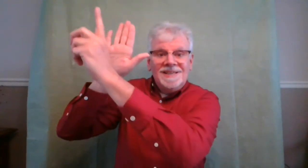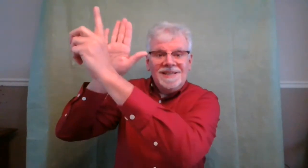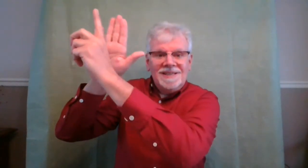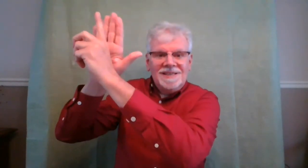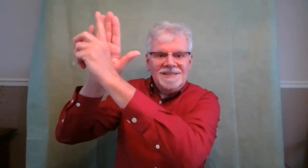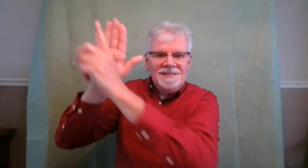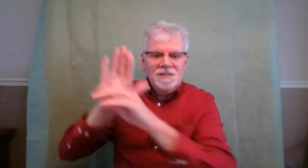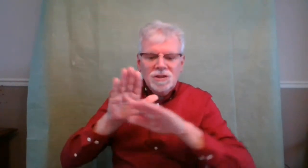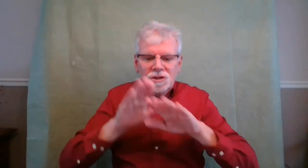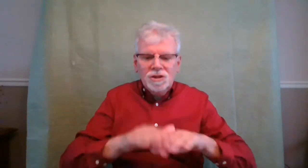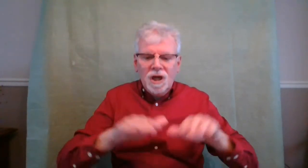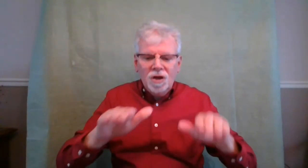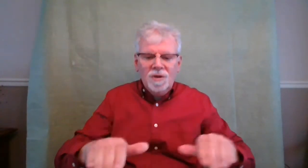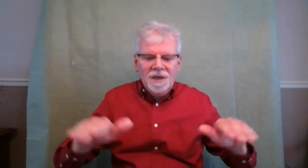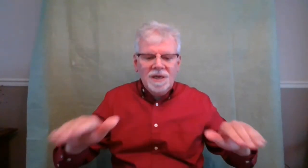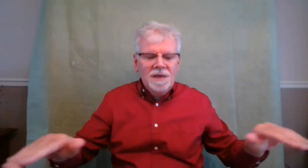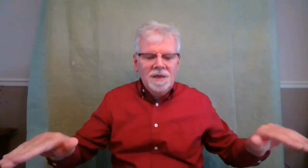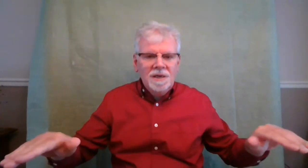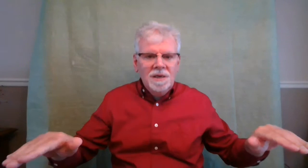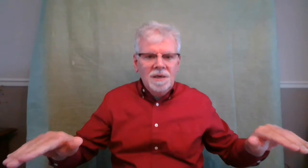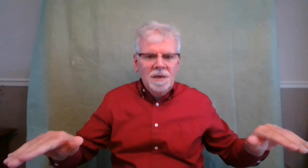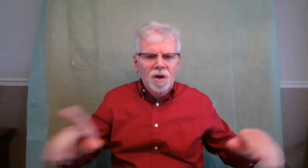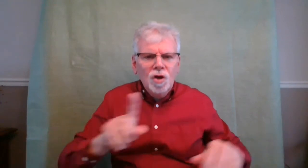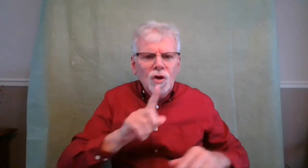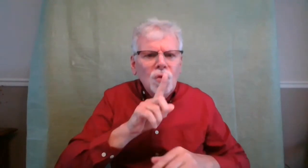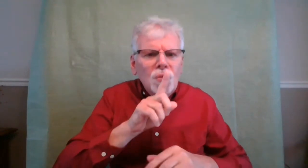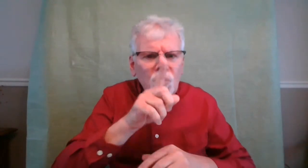And so we are.